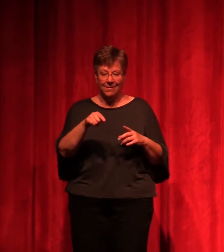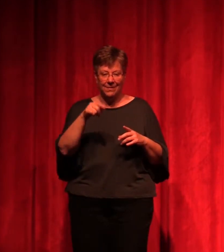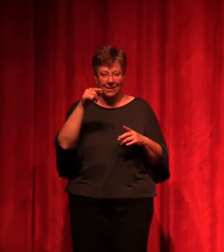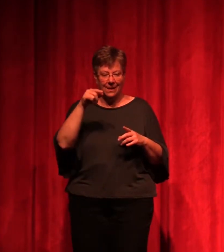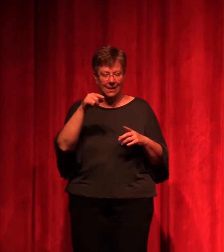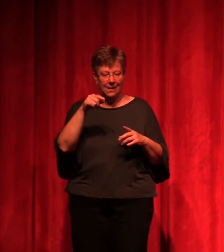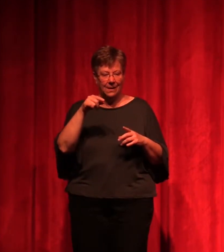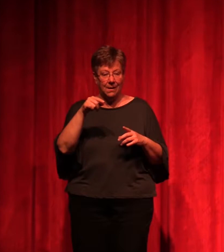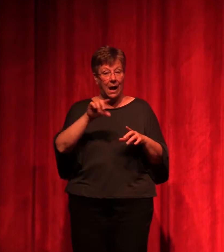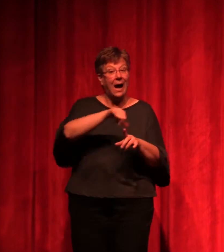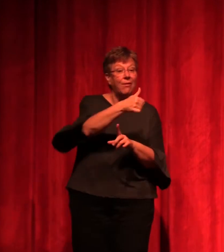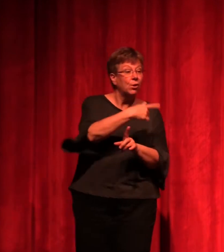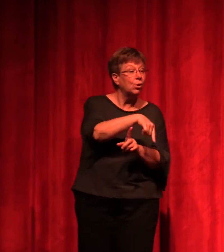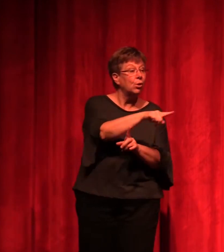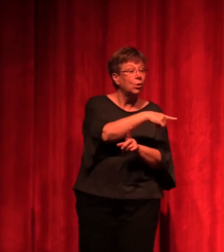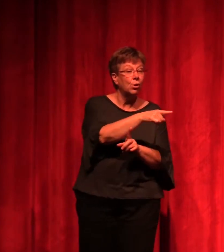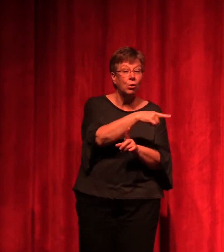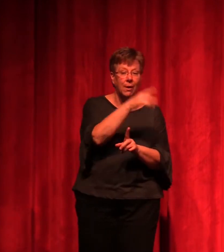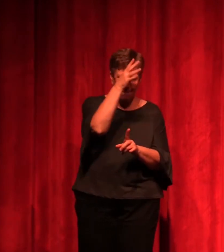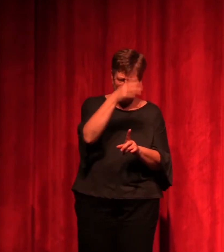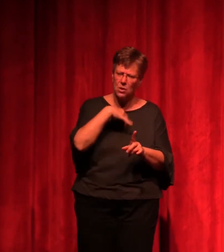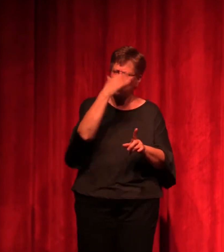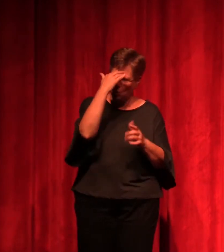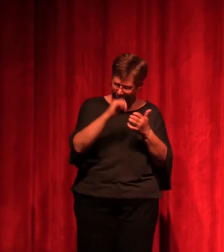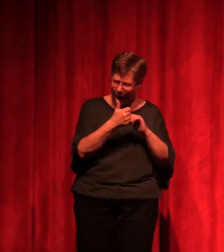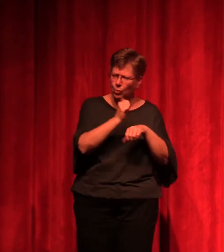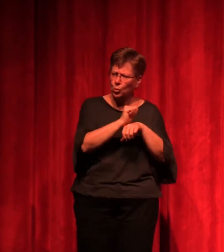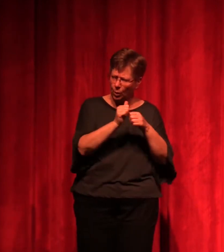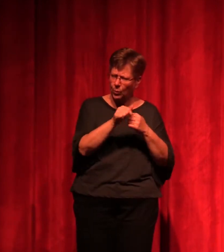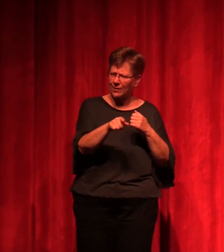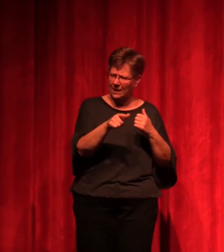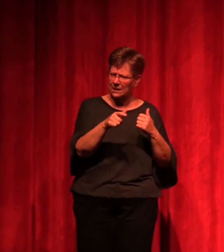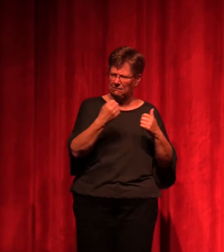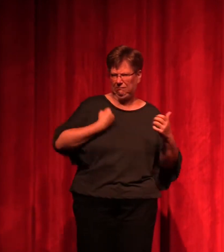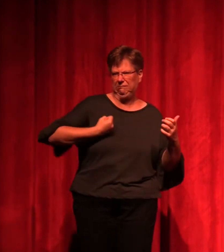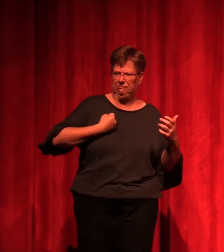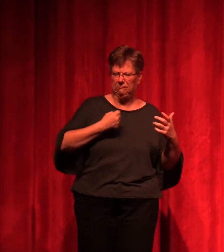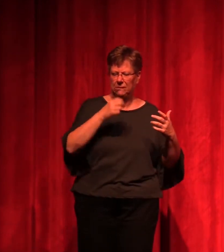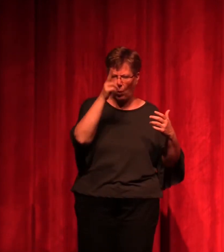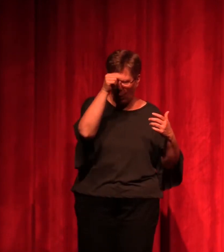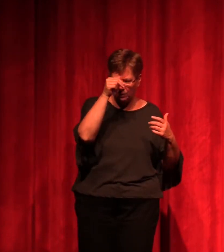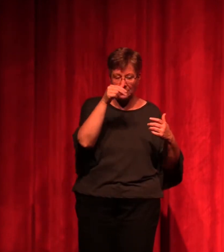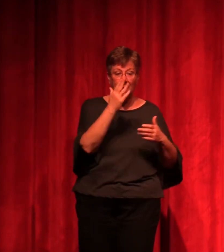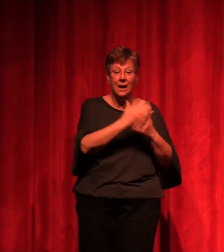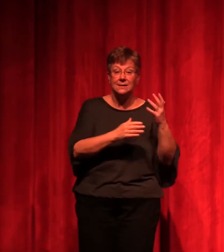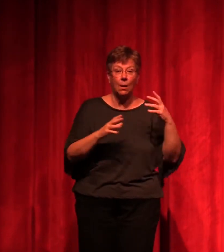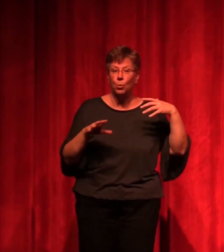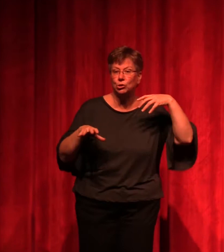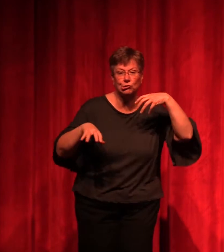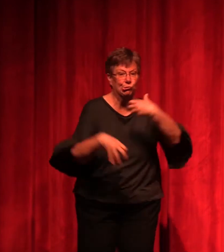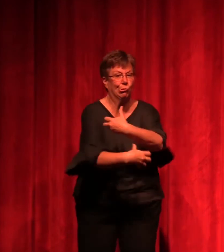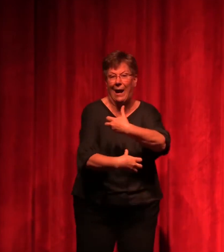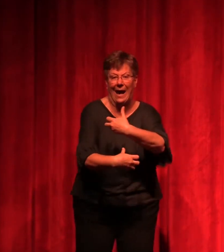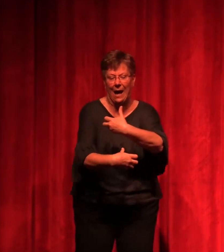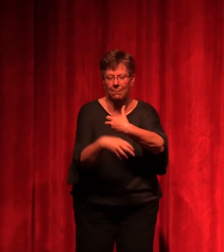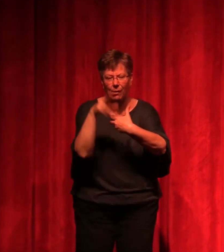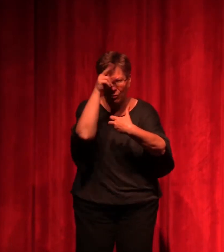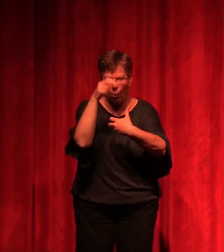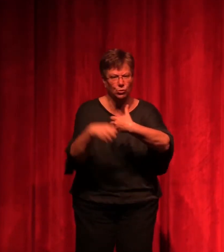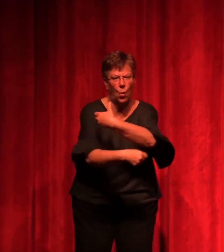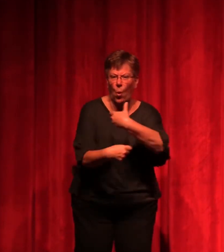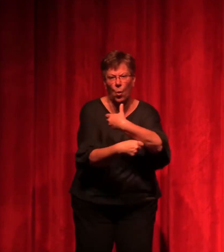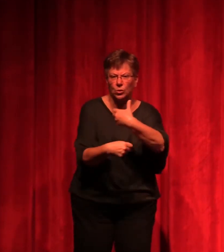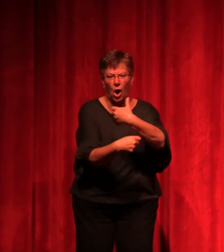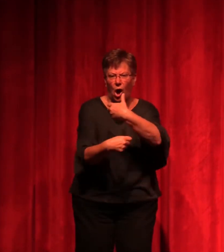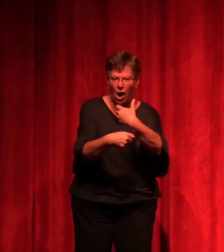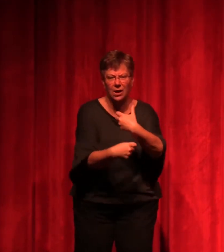strategy. Everybody had a different strategy. They shared strategies. Some of the really big guys, or the dumb ones, they just grab hold and hold on, and the horse would